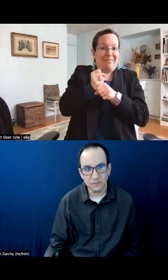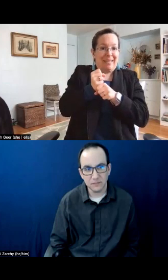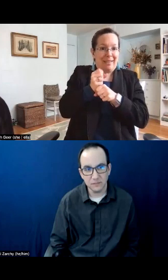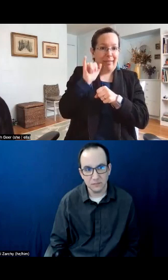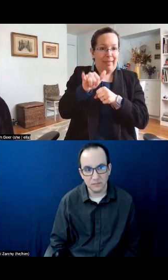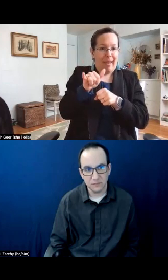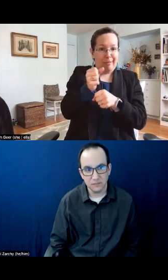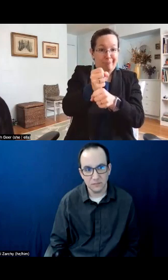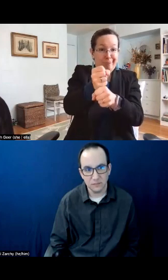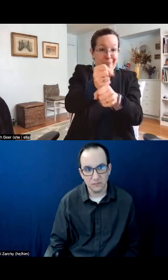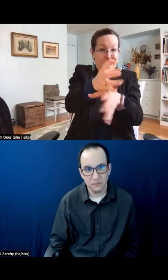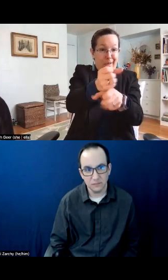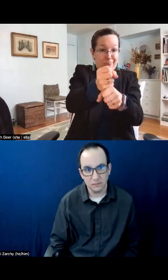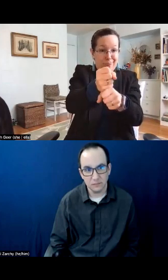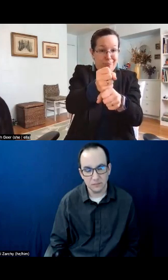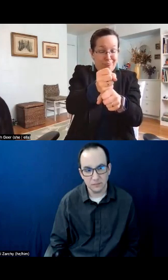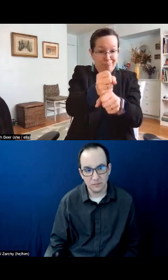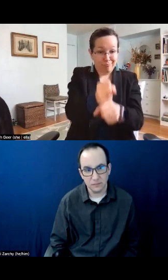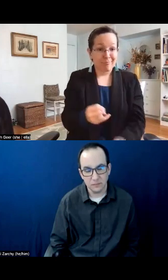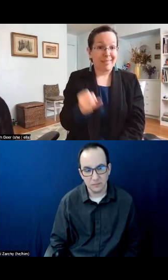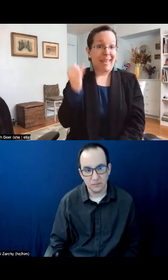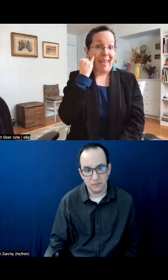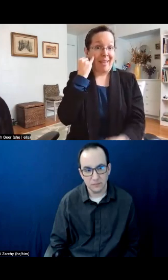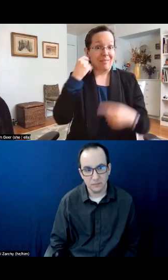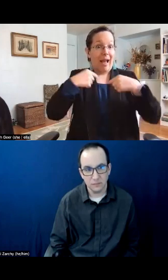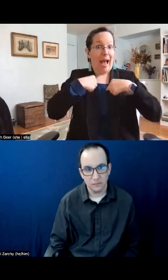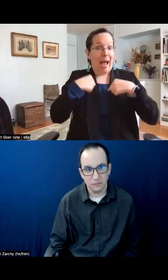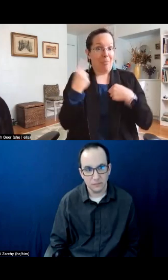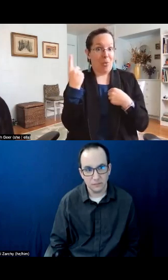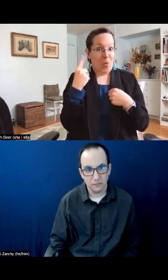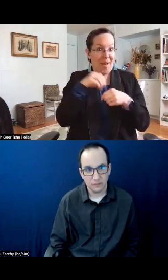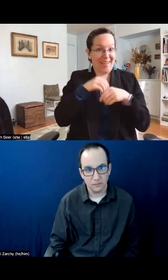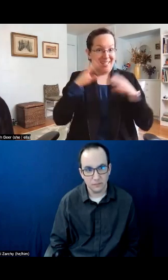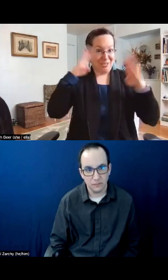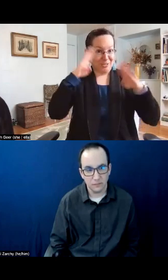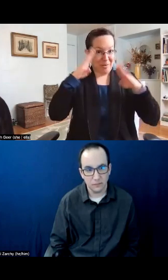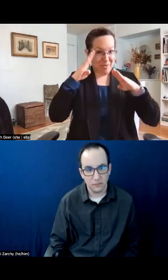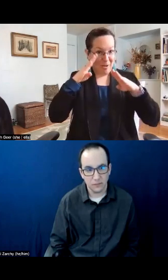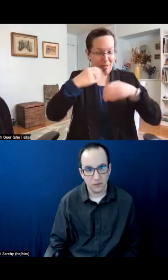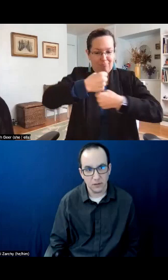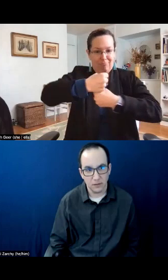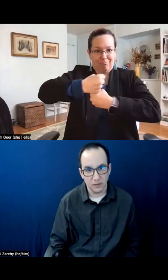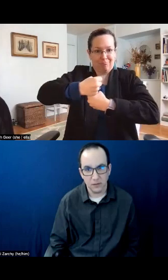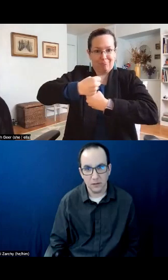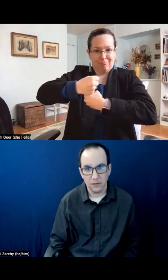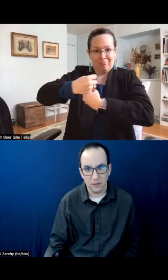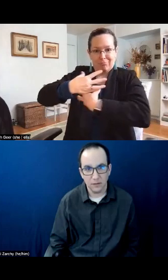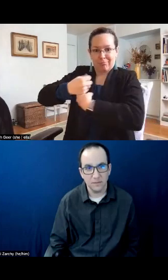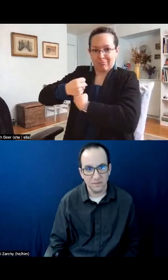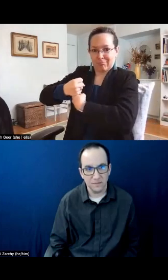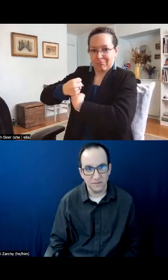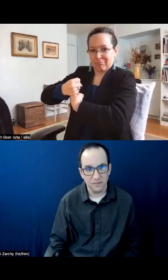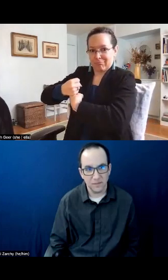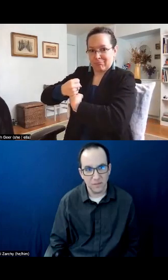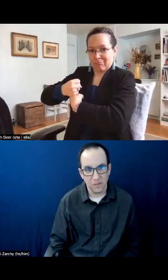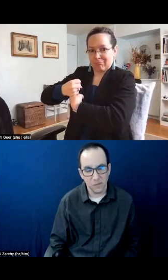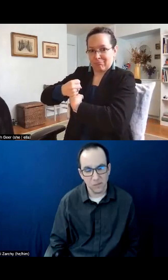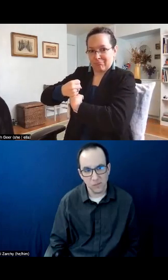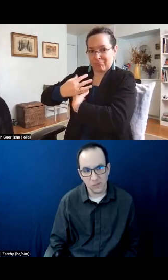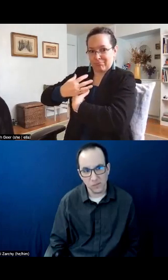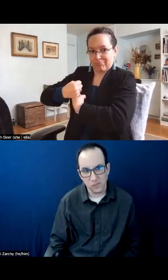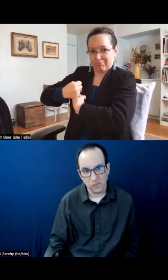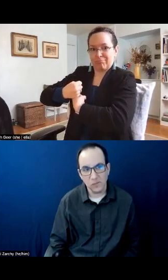sign to bawl out is the unlucky recipient of the bawling out. If I'm the one in trouble,